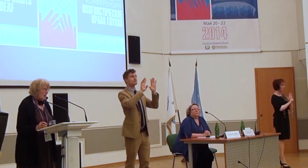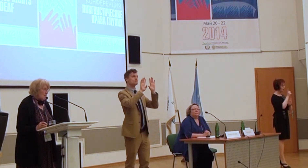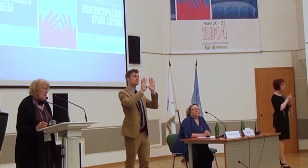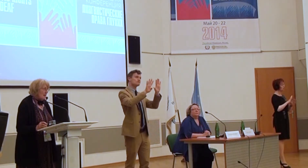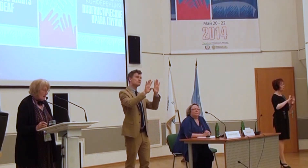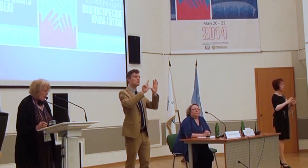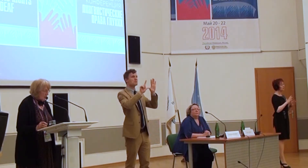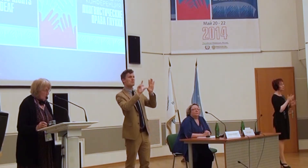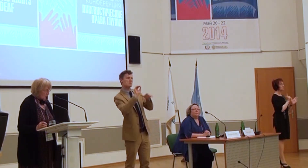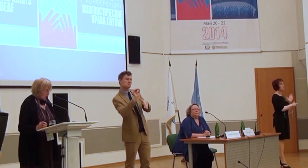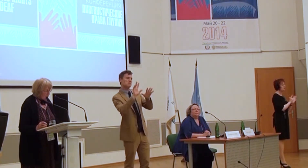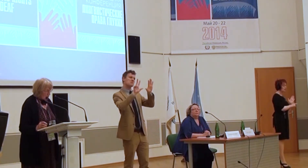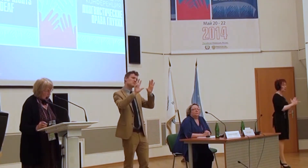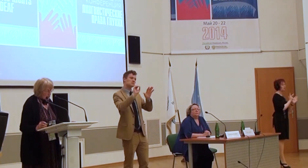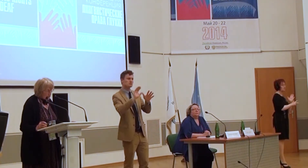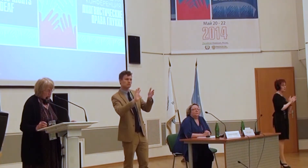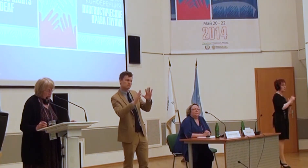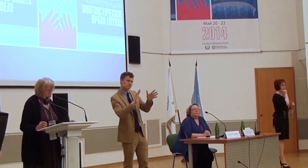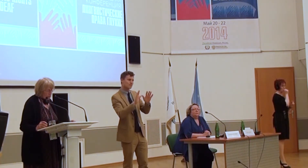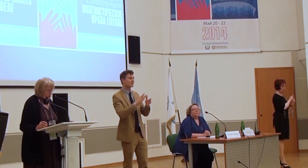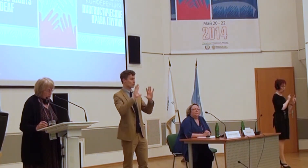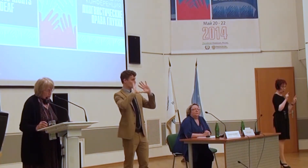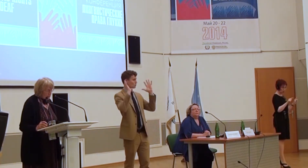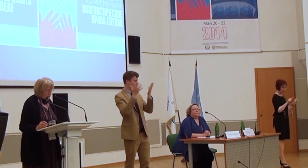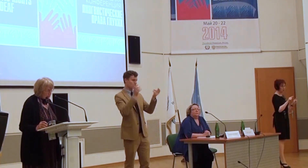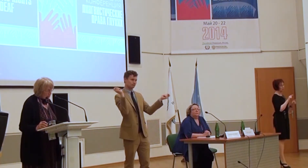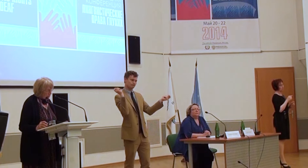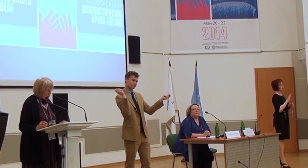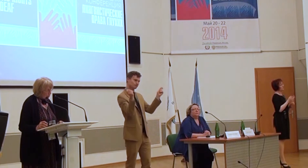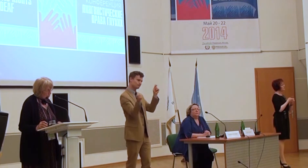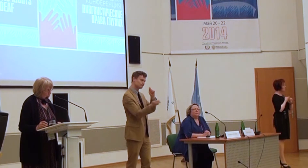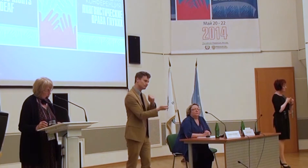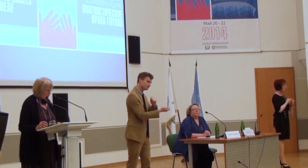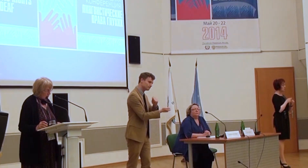80s. Mainly, I think, because concerns about the poor attainments of